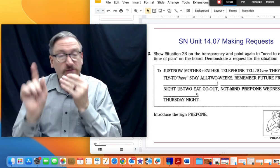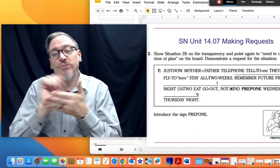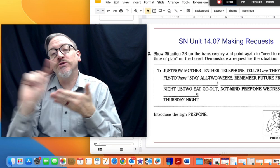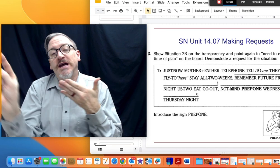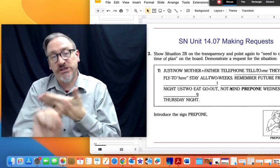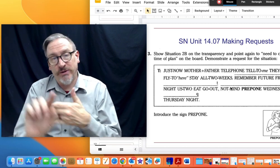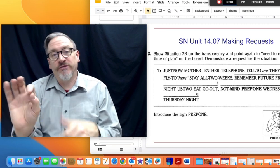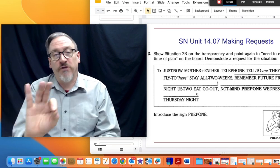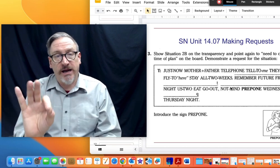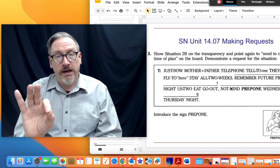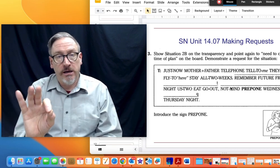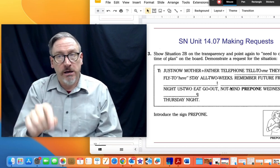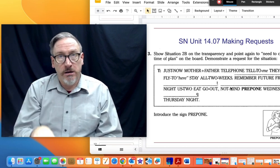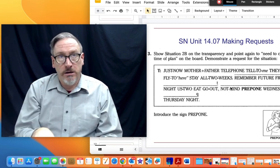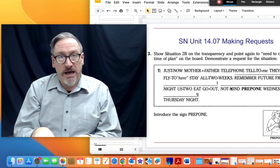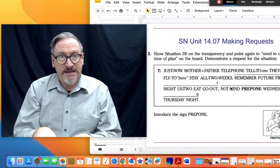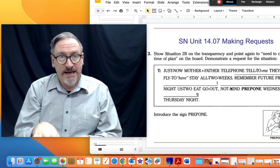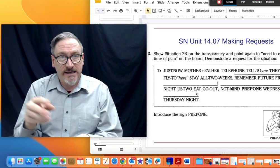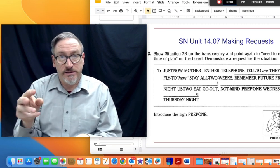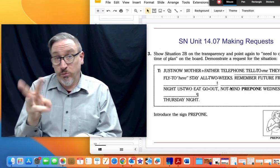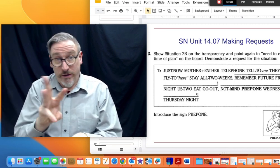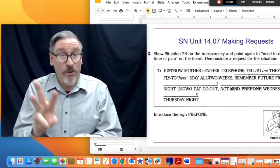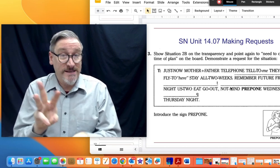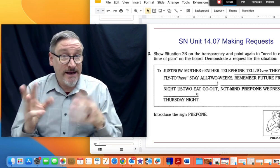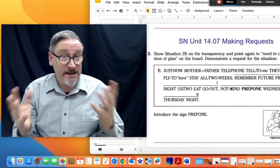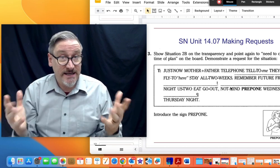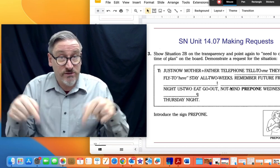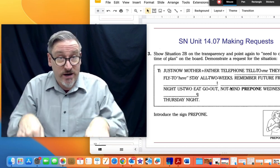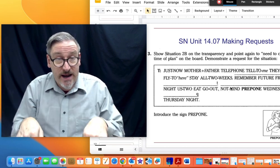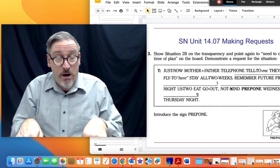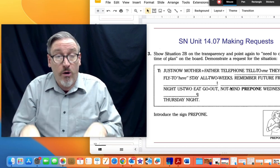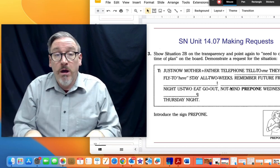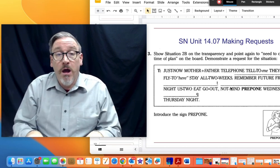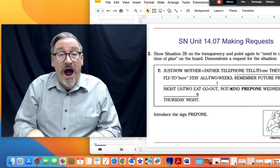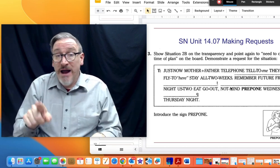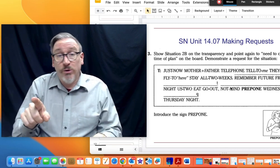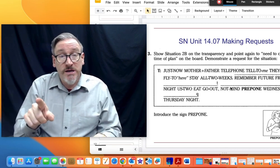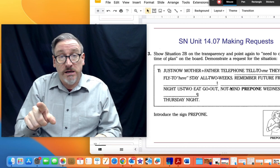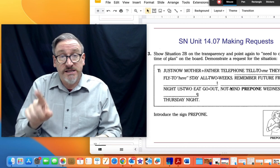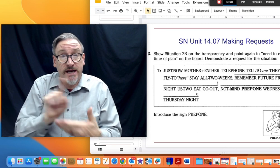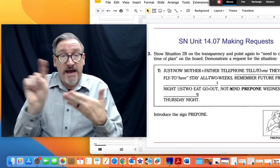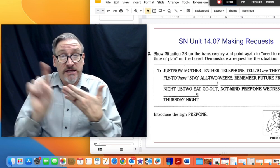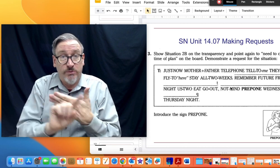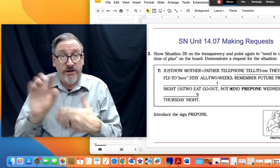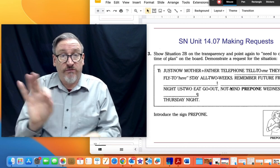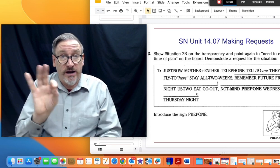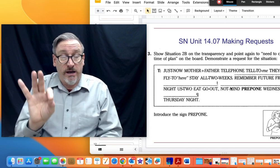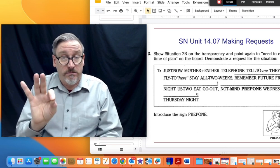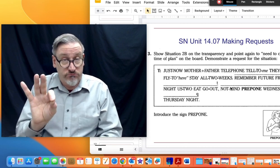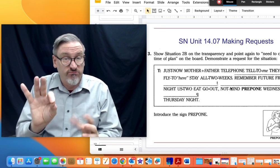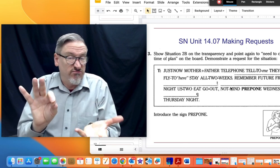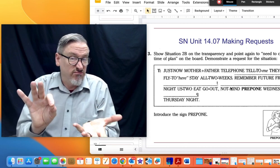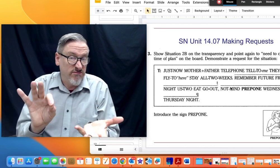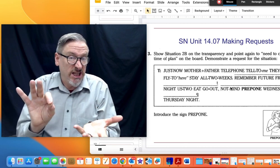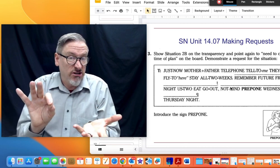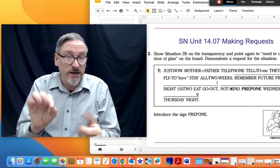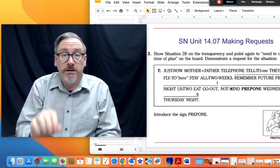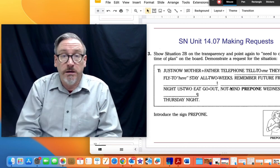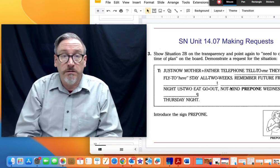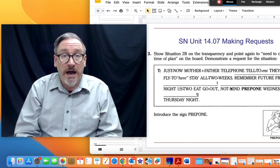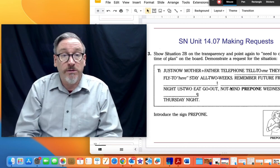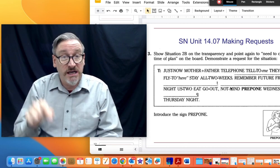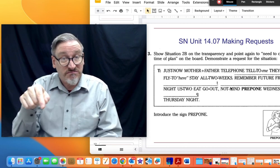So if you do next week Friday, and today's like Wednesday, as it is right now, I would not say next week Friday,